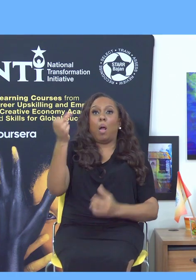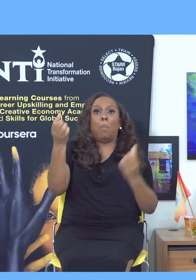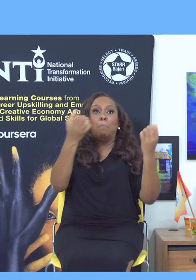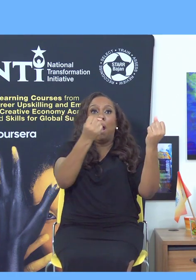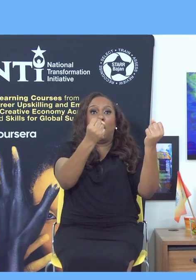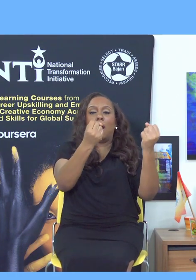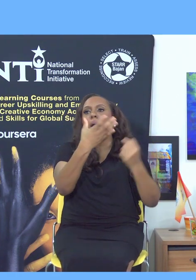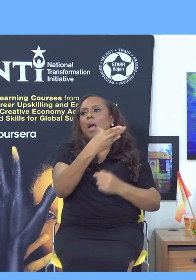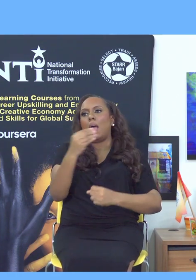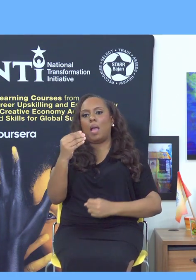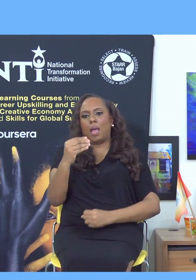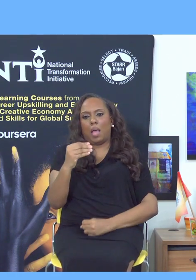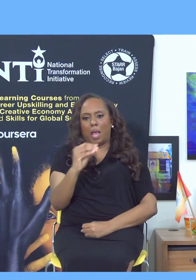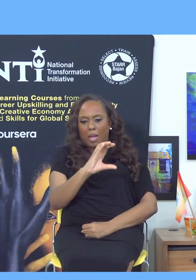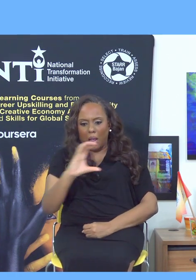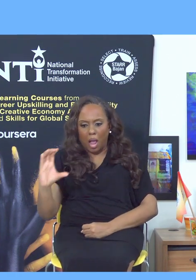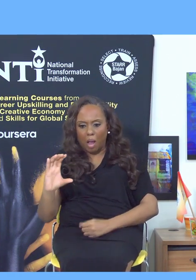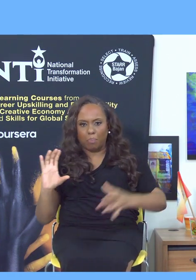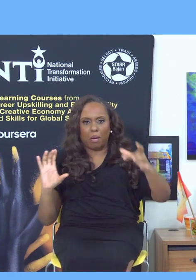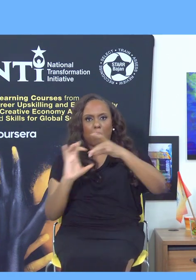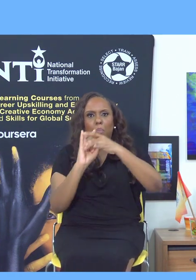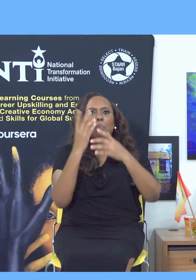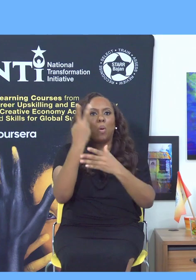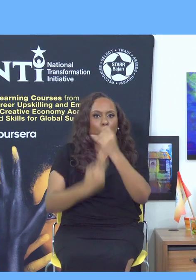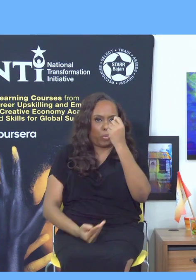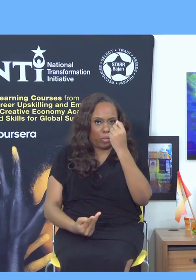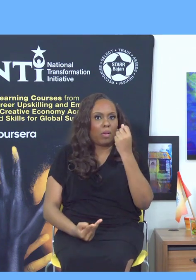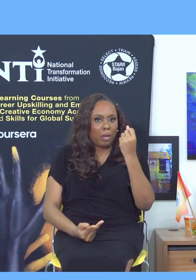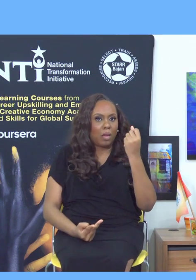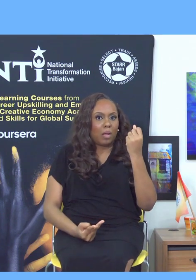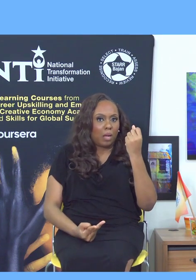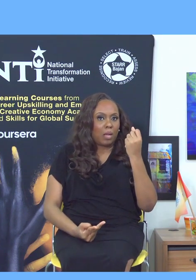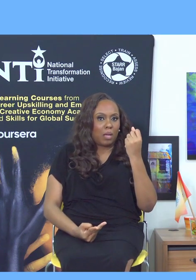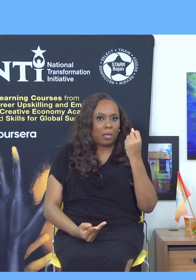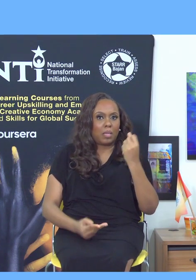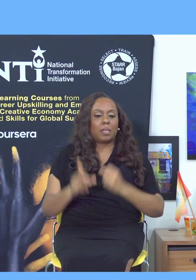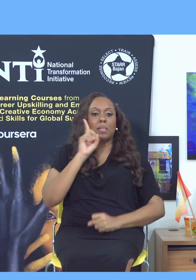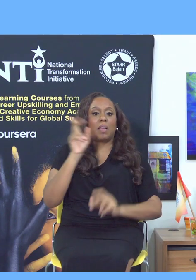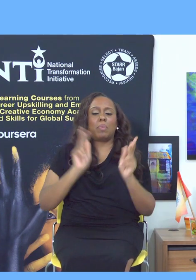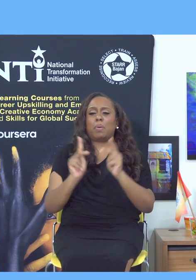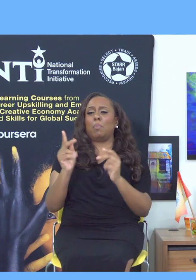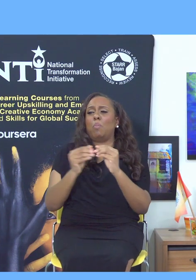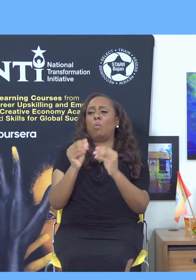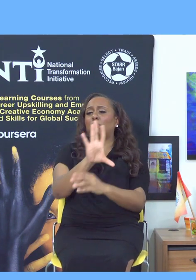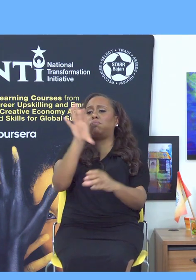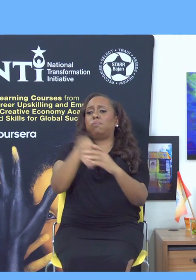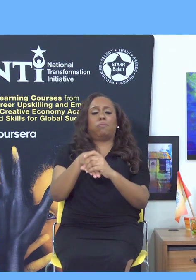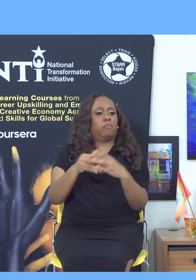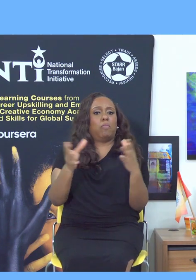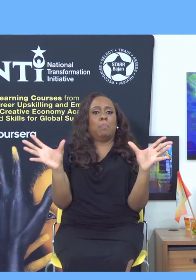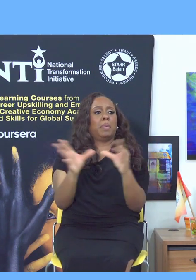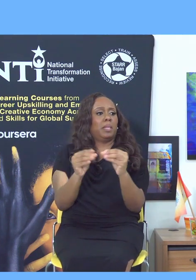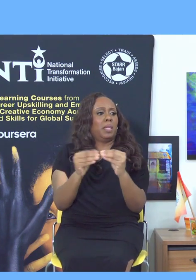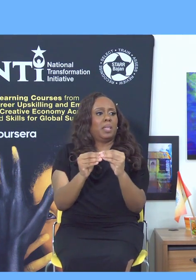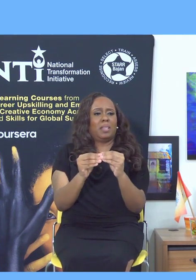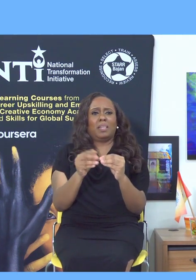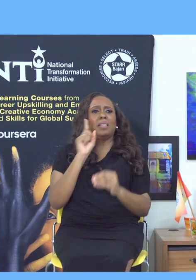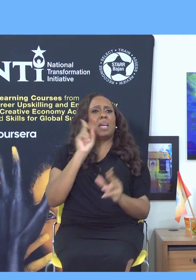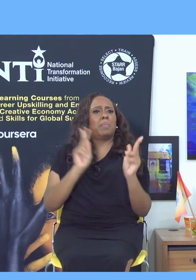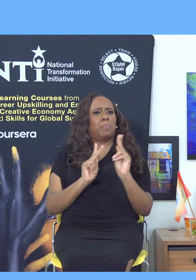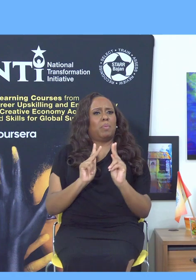that person to communicate with or be part in the meetings. Yes. Rather than feel like they were left